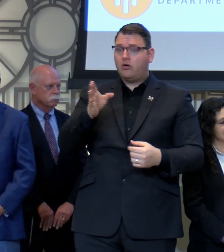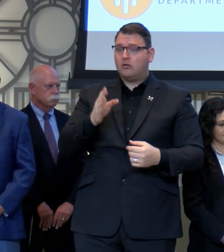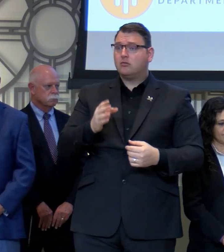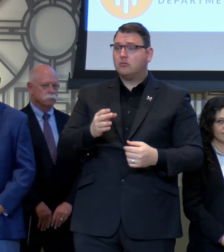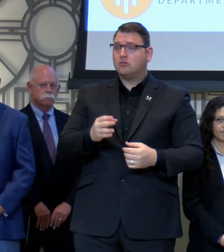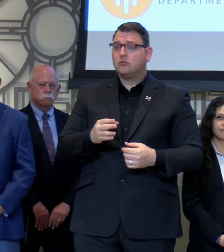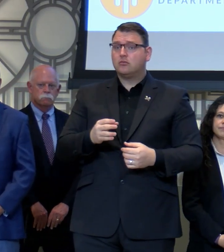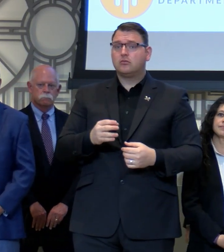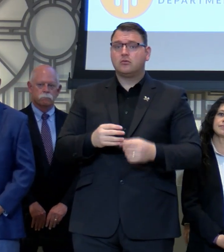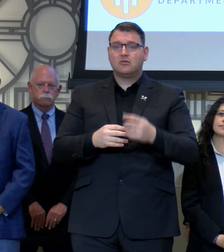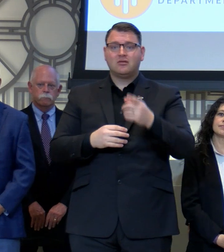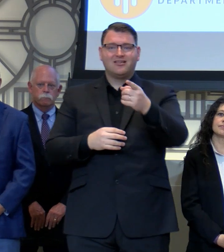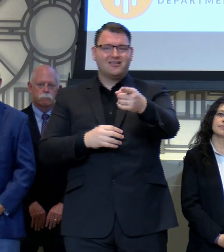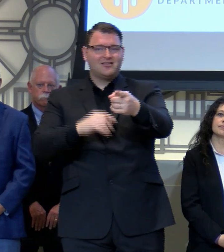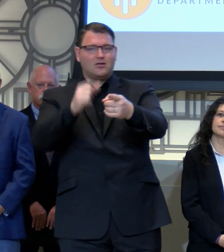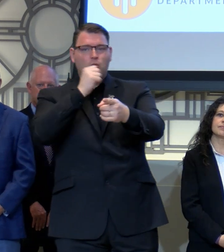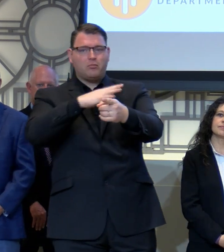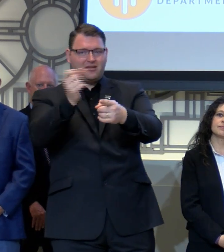necessary.